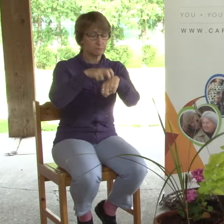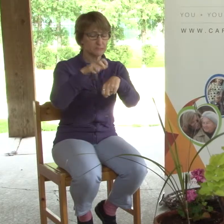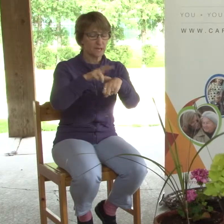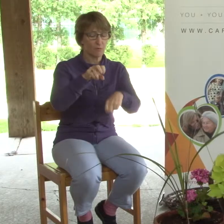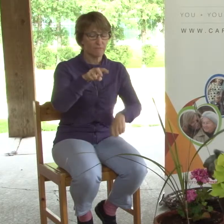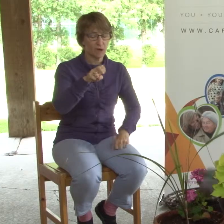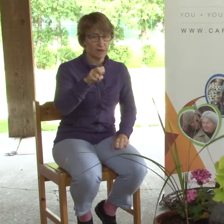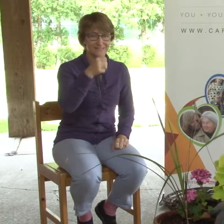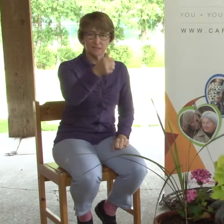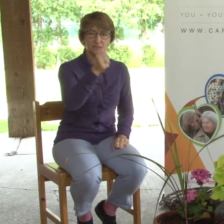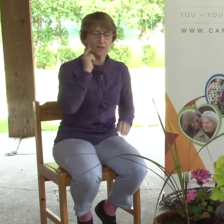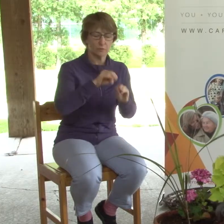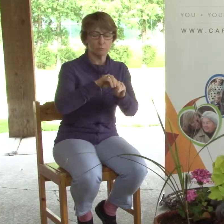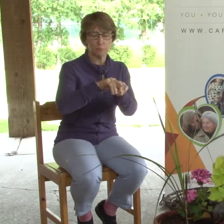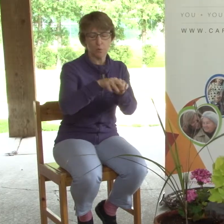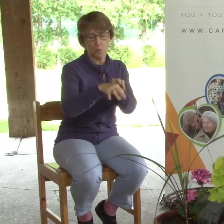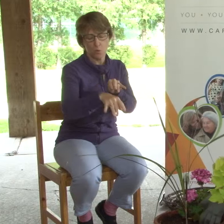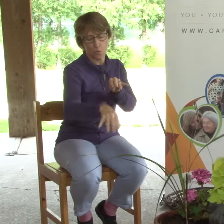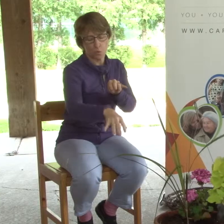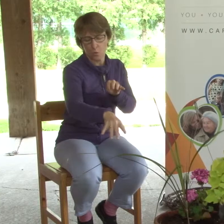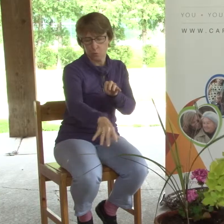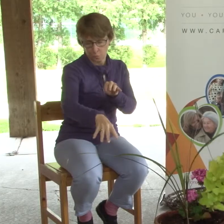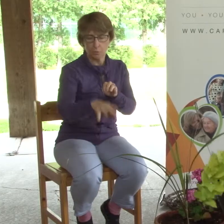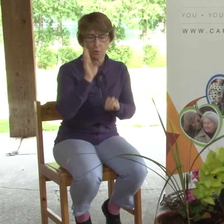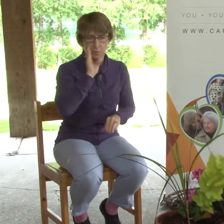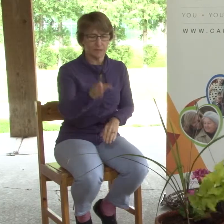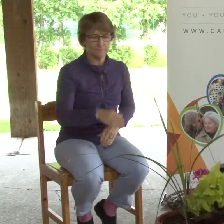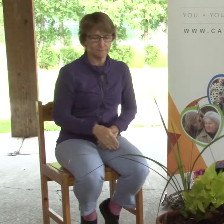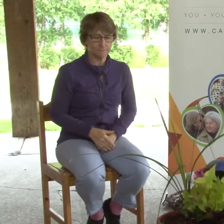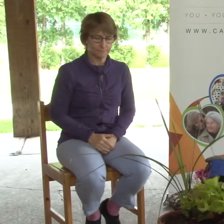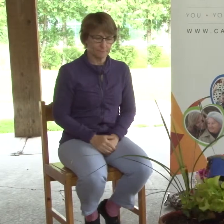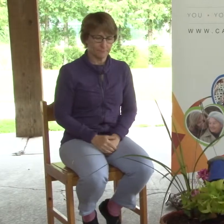And potato vine will grow out and cascade down the side of your container.